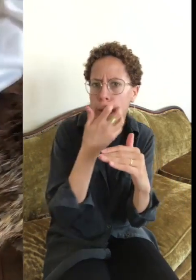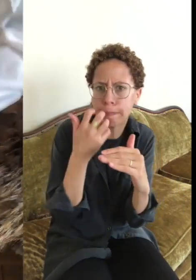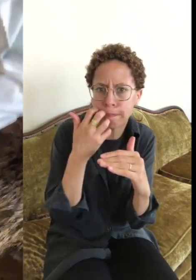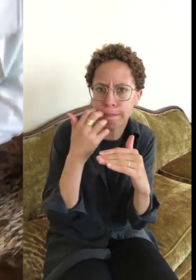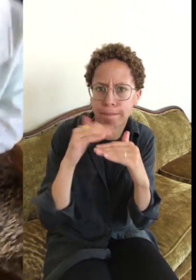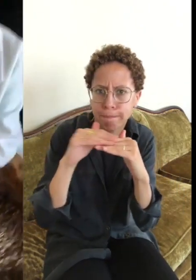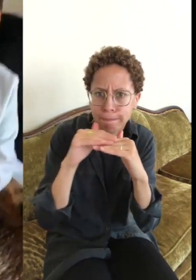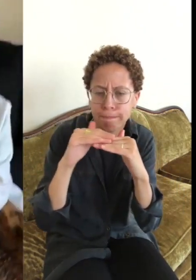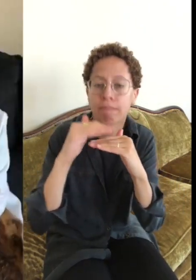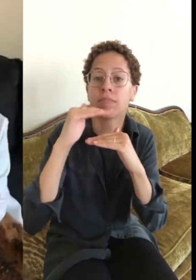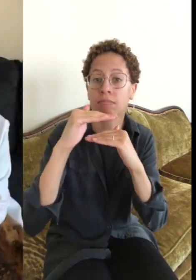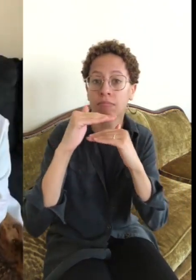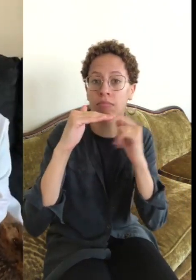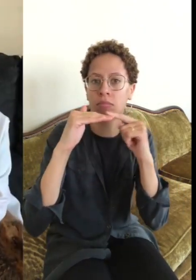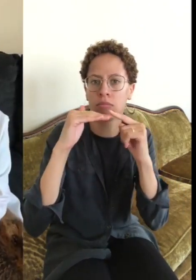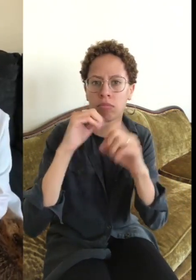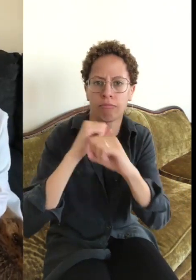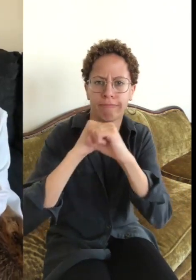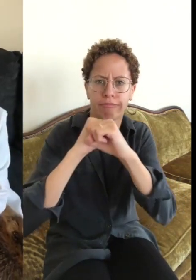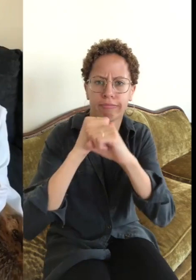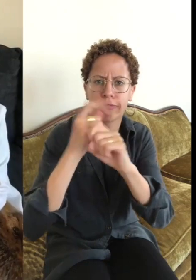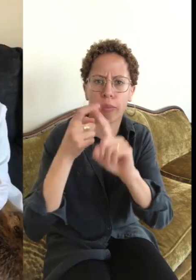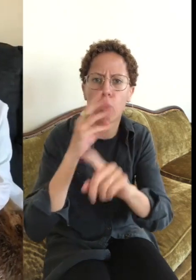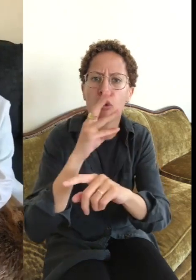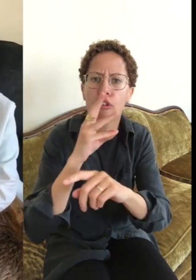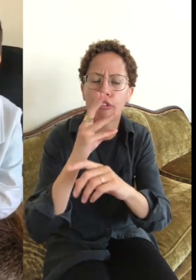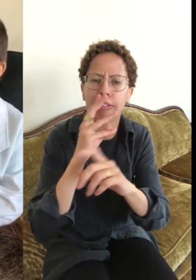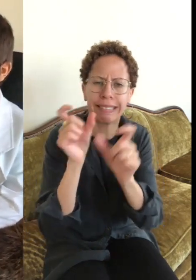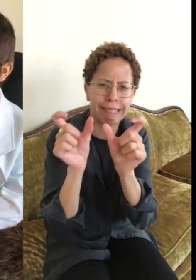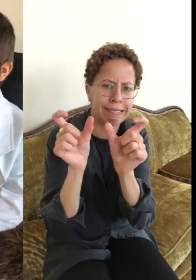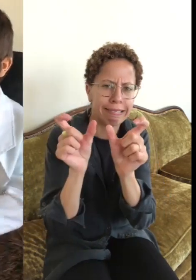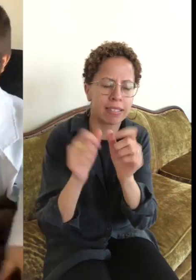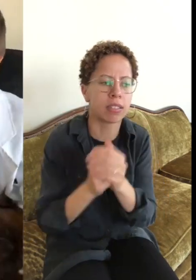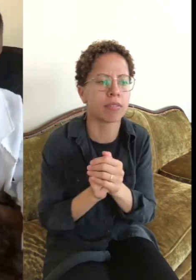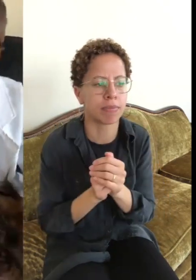Good stuff. All right. Next, what do you have up